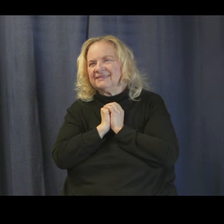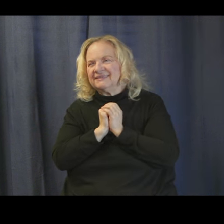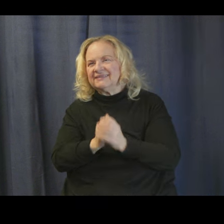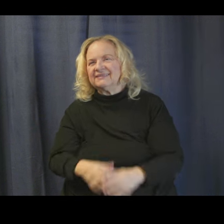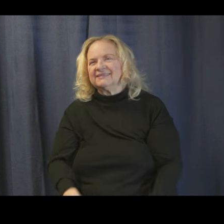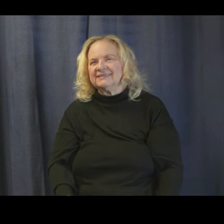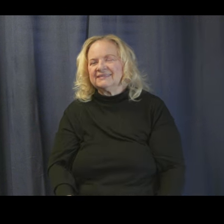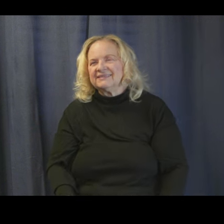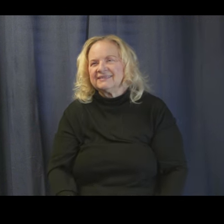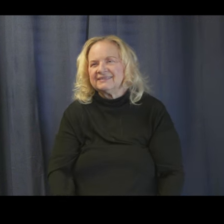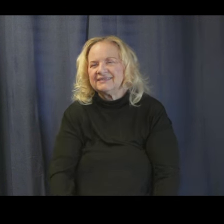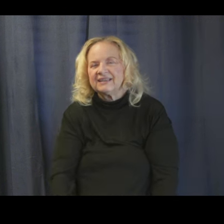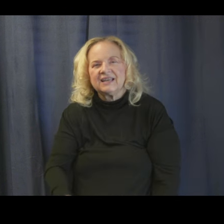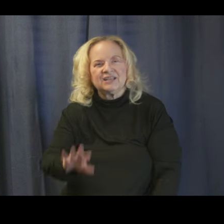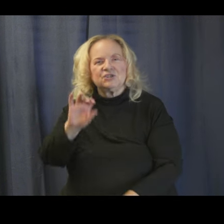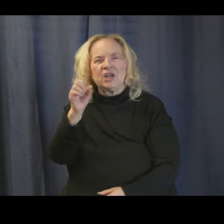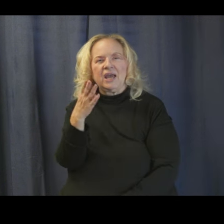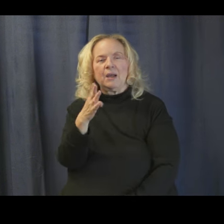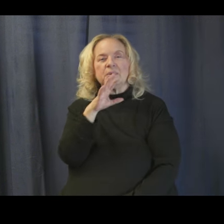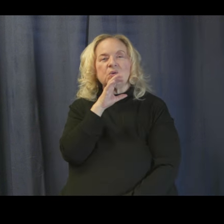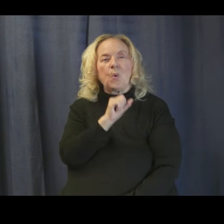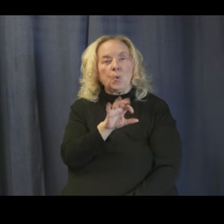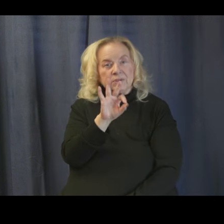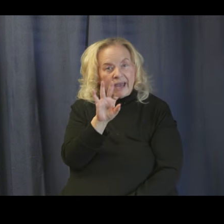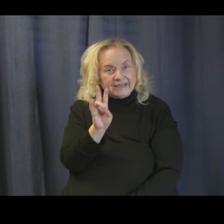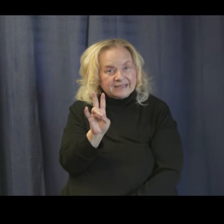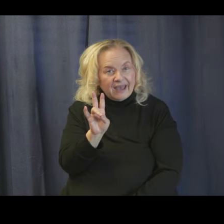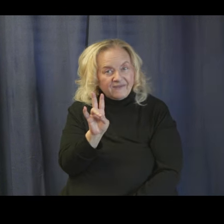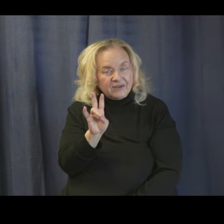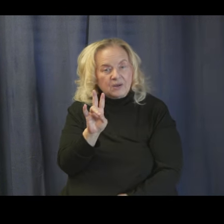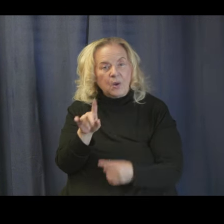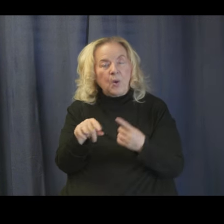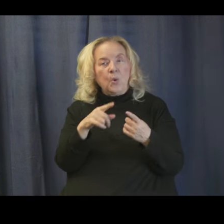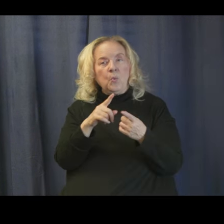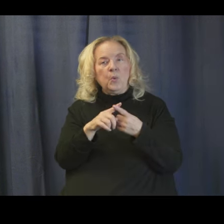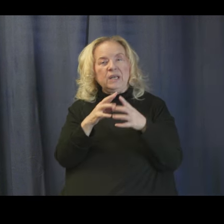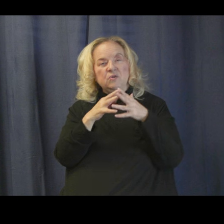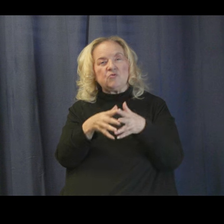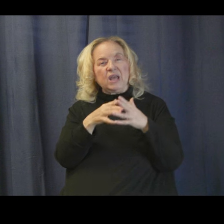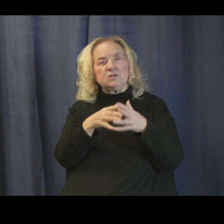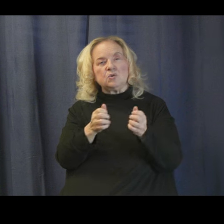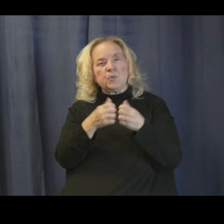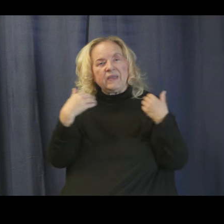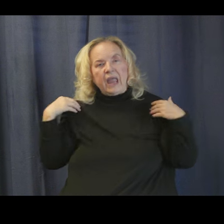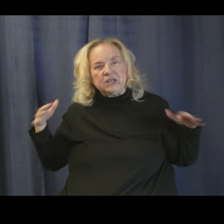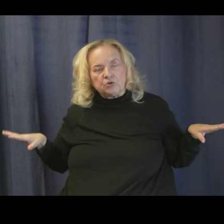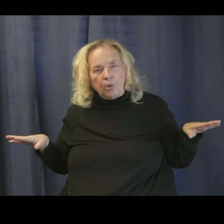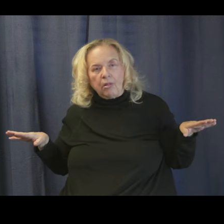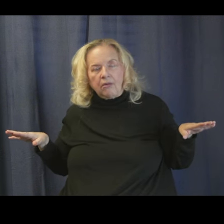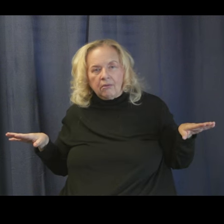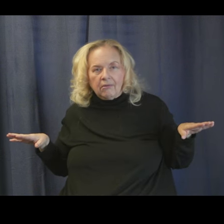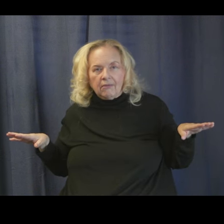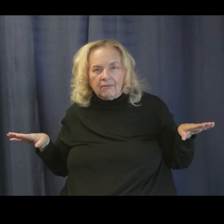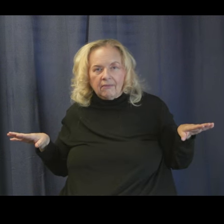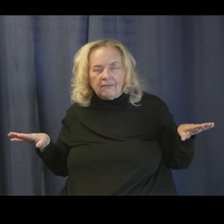where am I? Yeah, Jacob is 97 years old when he wrestles the angel.